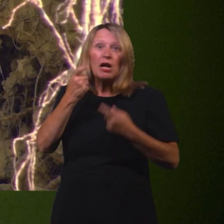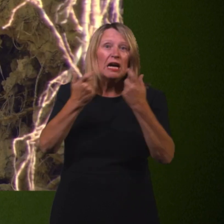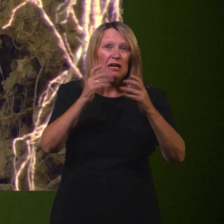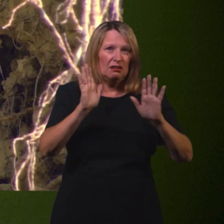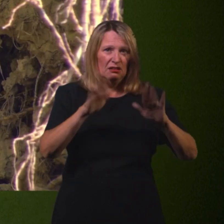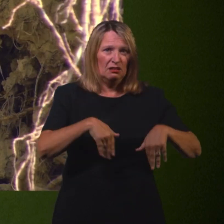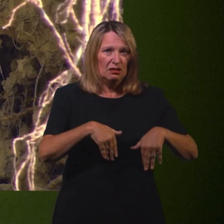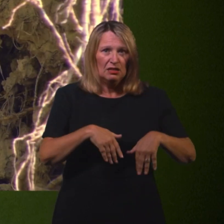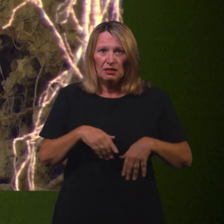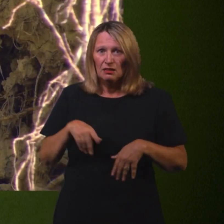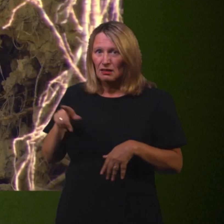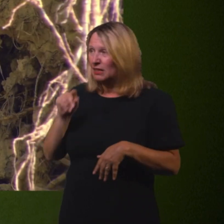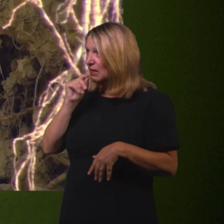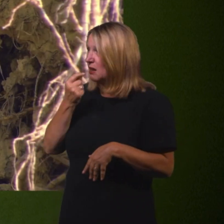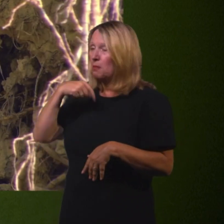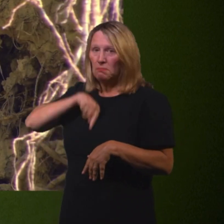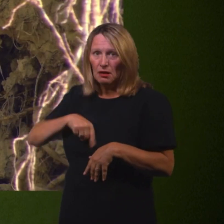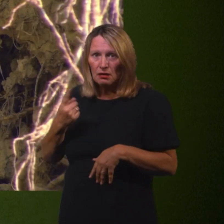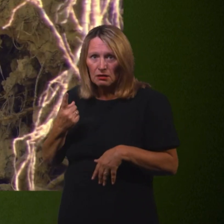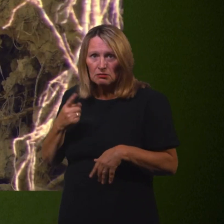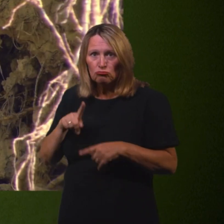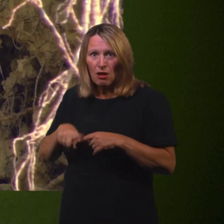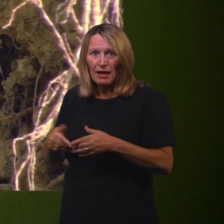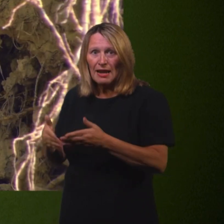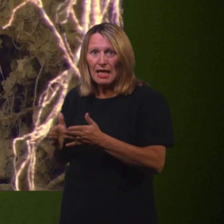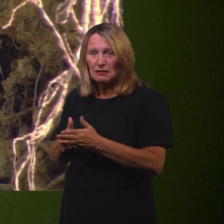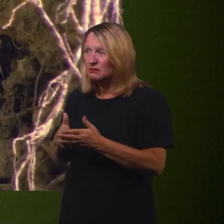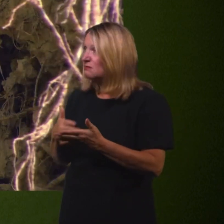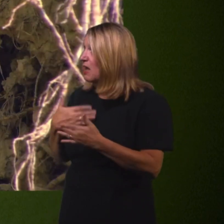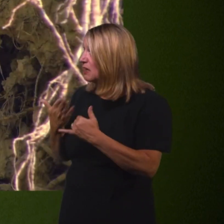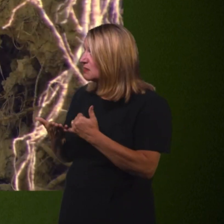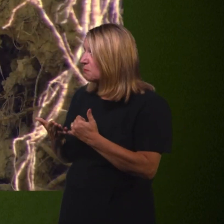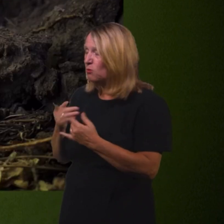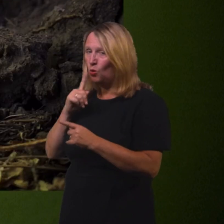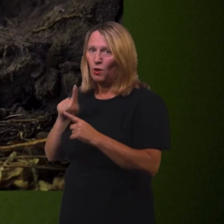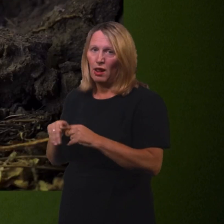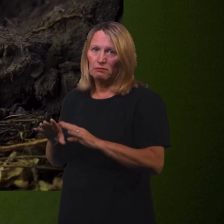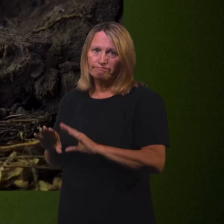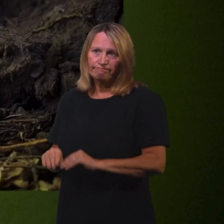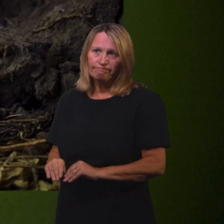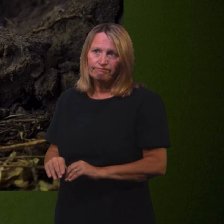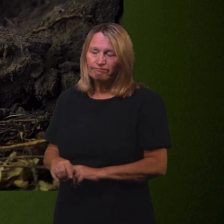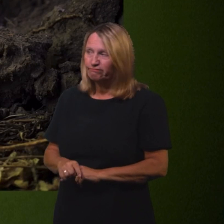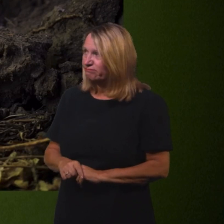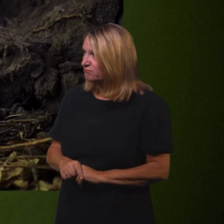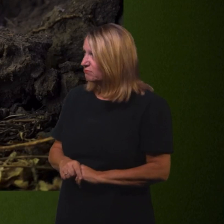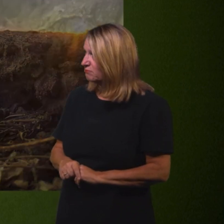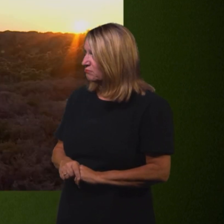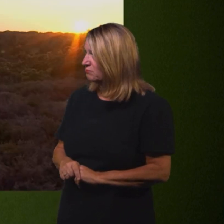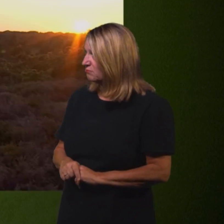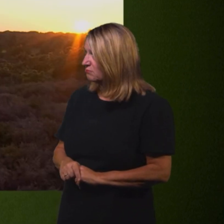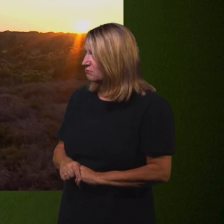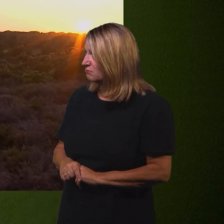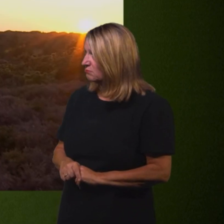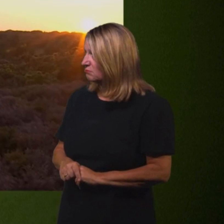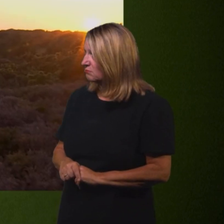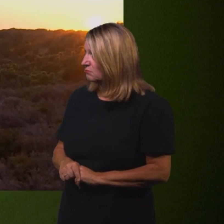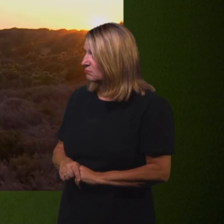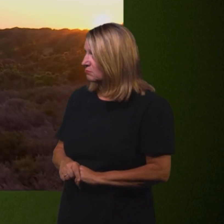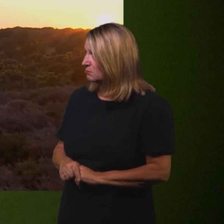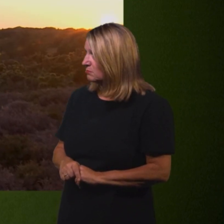those worms. She eats them herself. And this nest has come to an